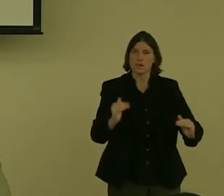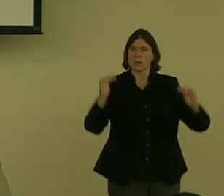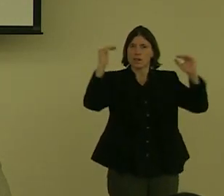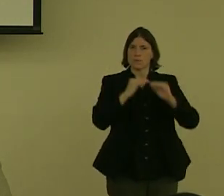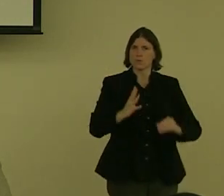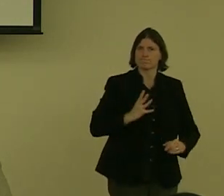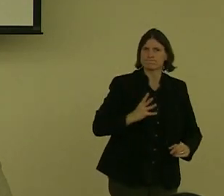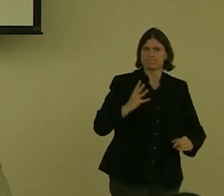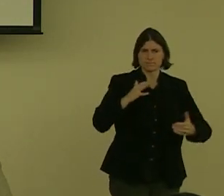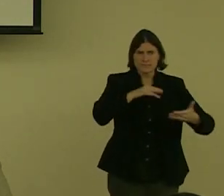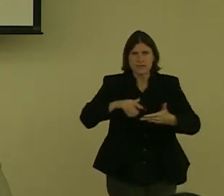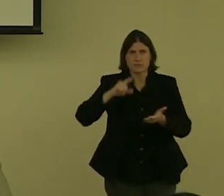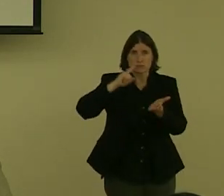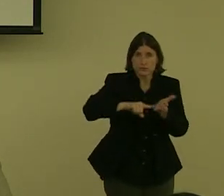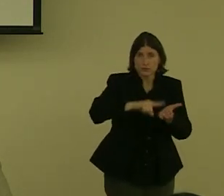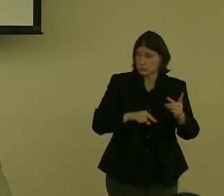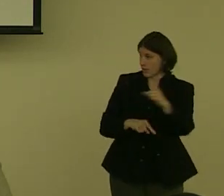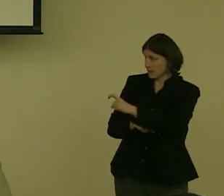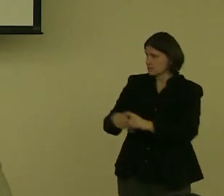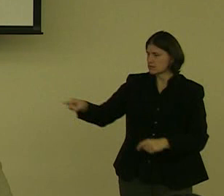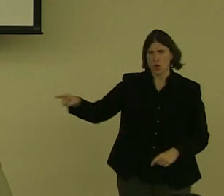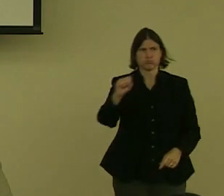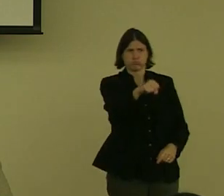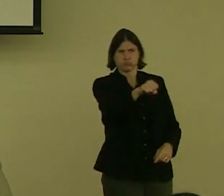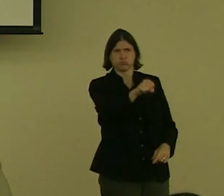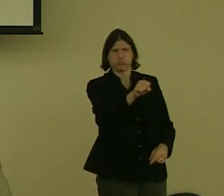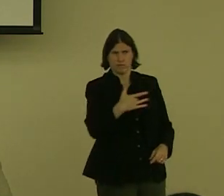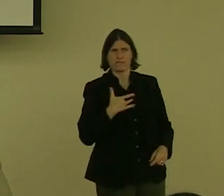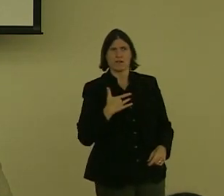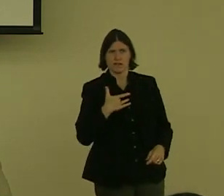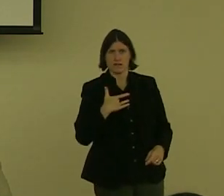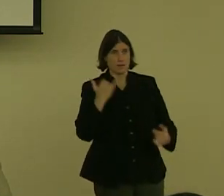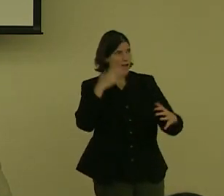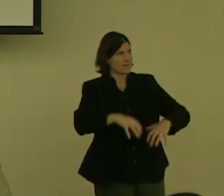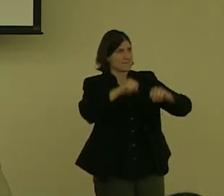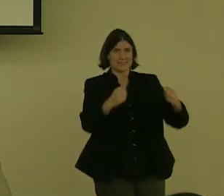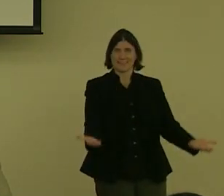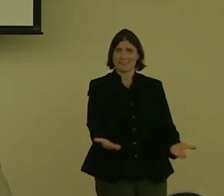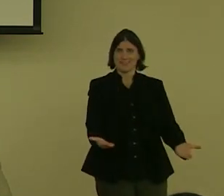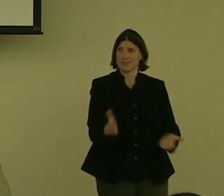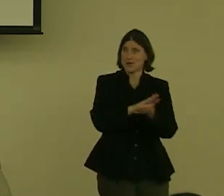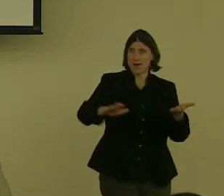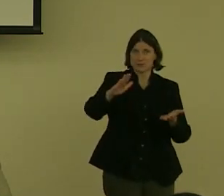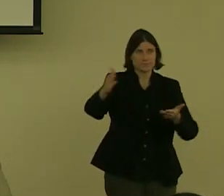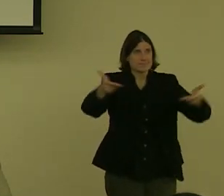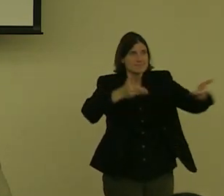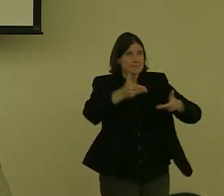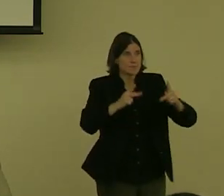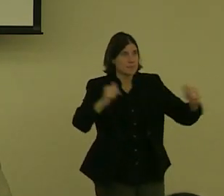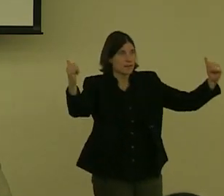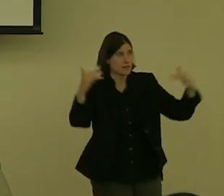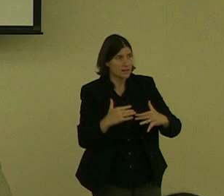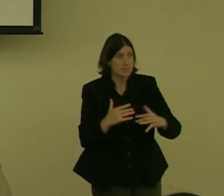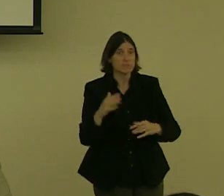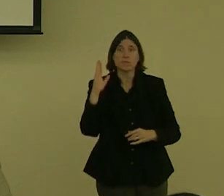Language Association, which is, you know, like the big annual association for people in literature, on web comics. So I mean, stuff is starting to